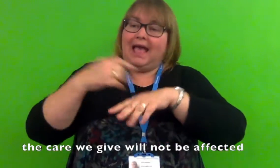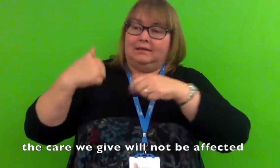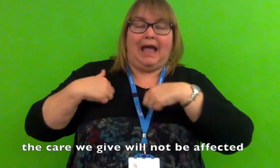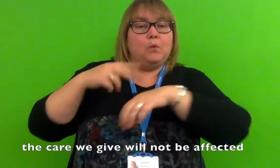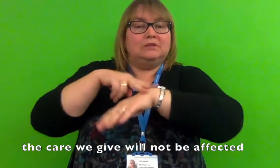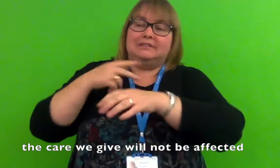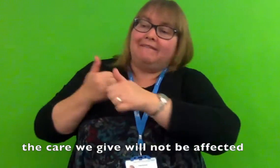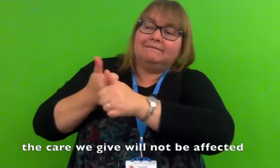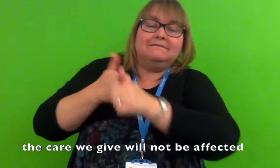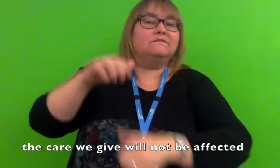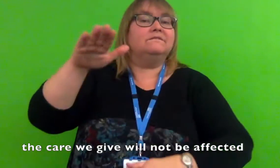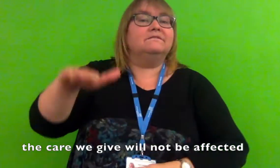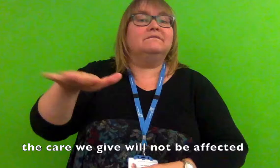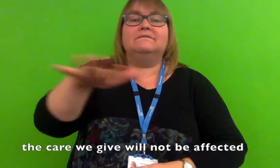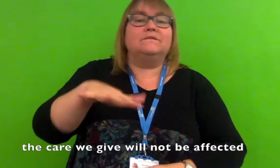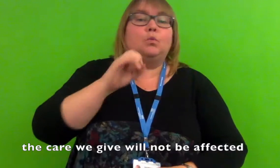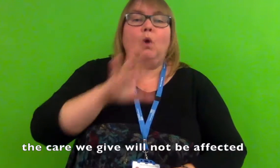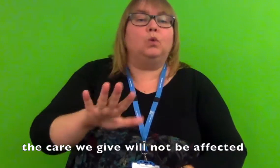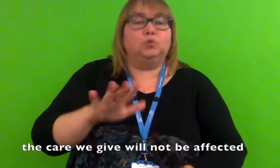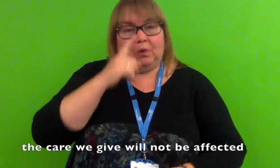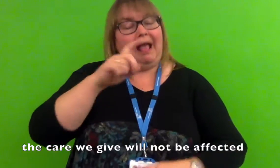The care we give will not be affected.